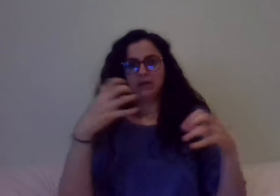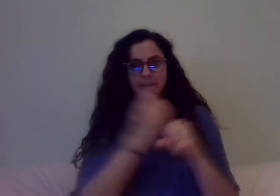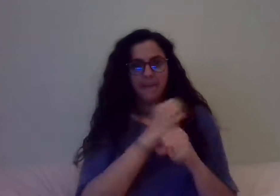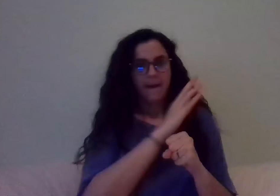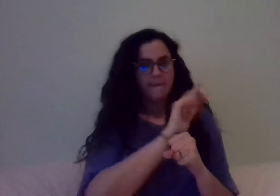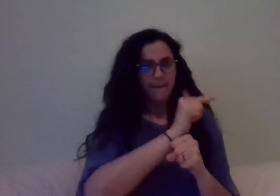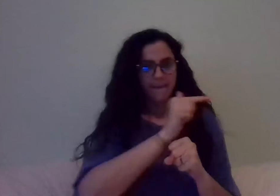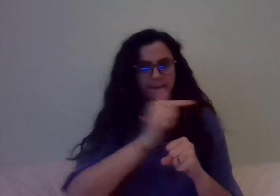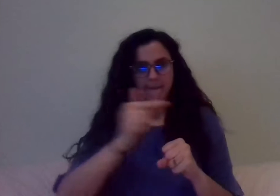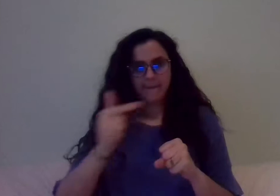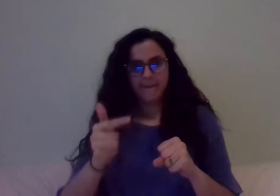minutes.